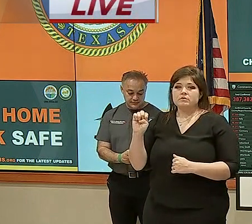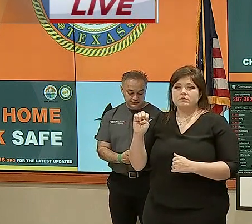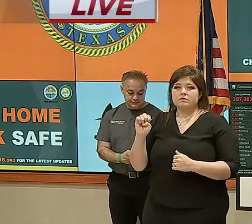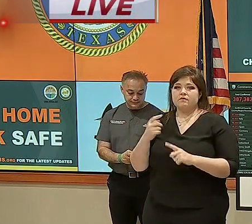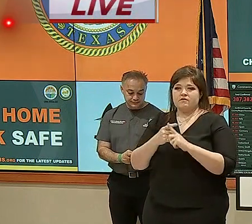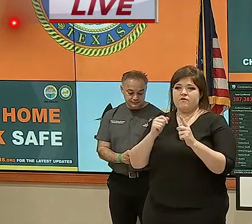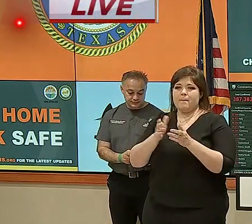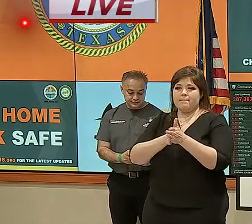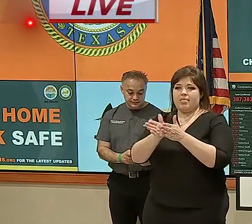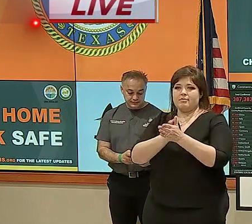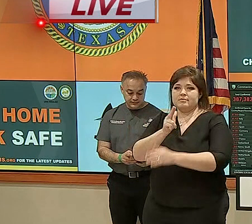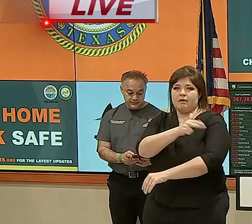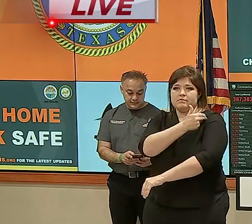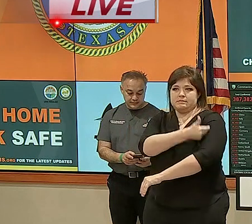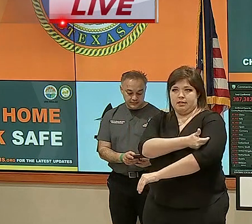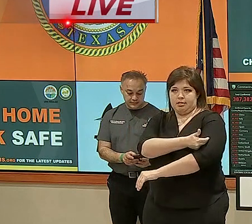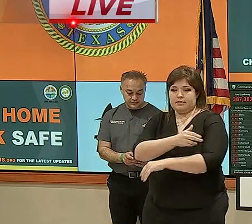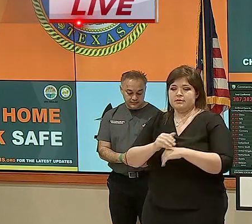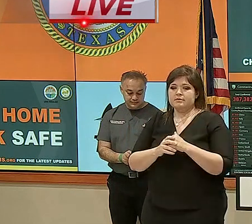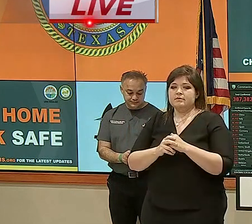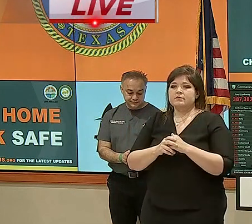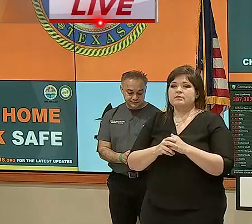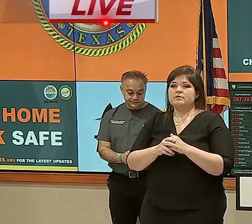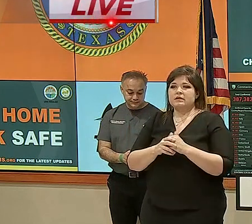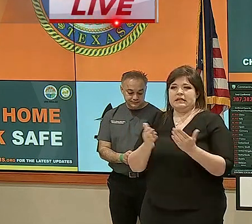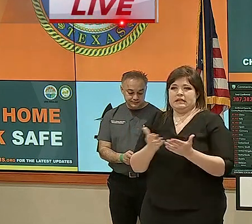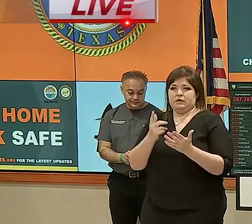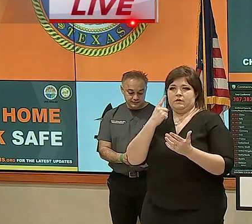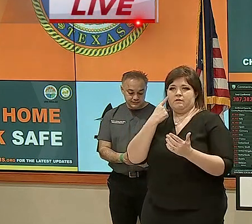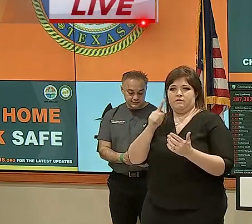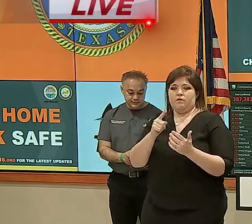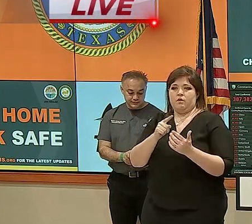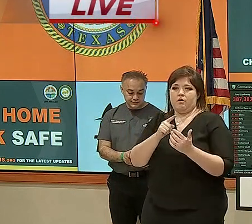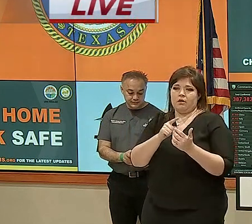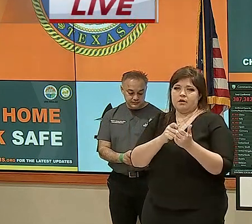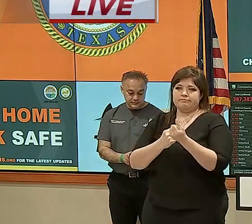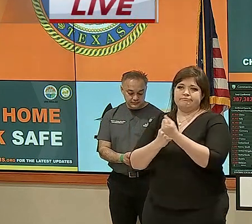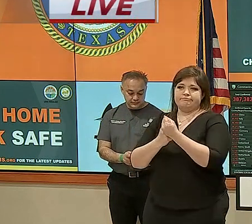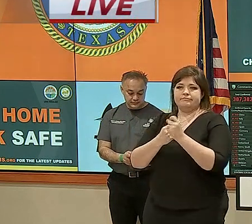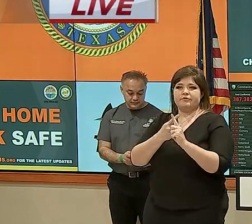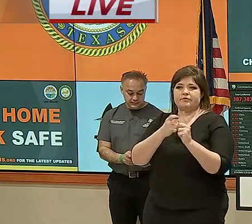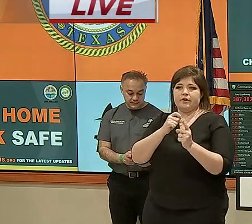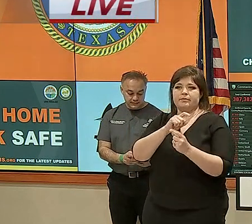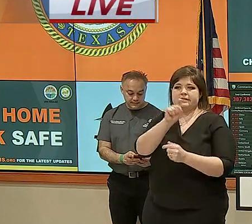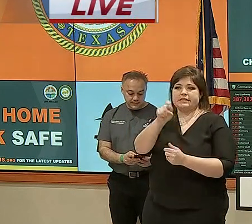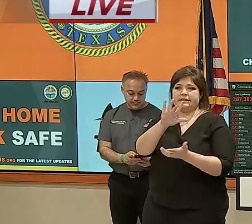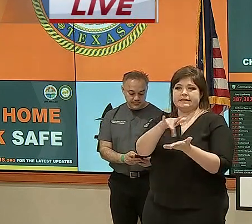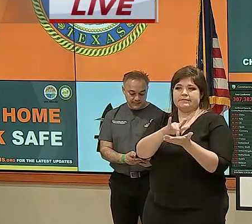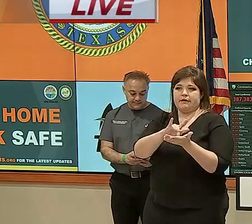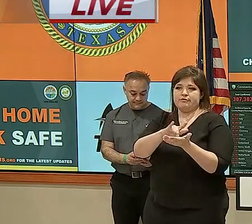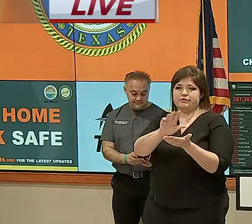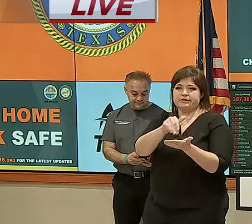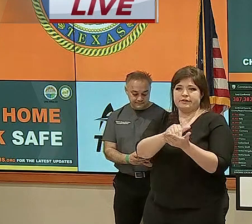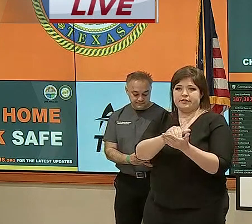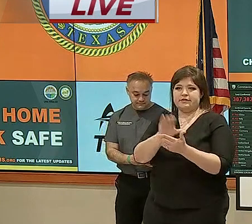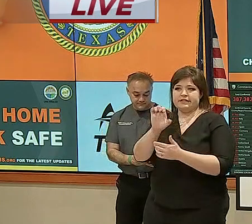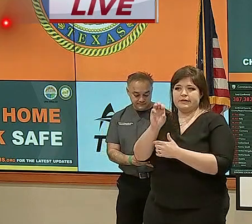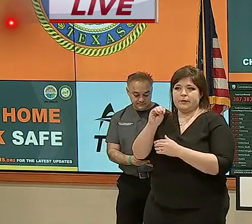behalf of the Texas Medical Center CEOs. Dr. Bloom.